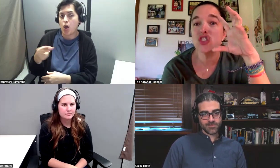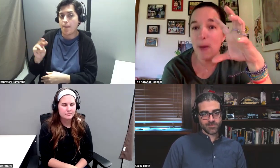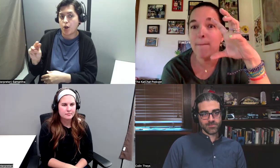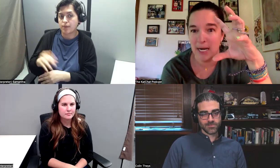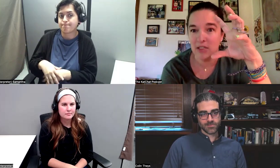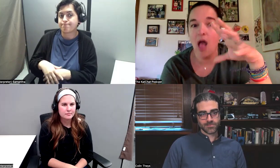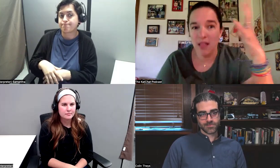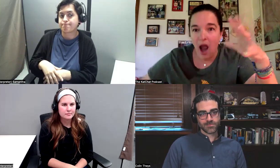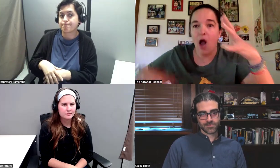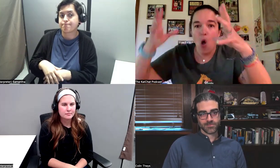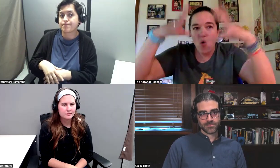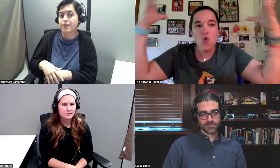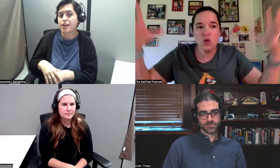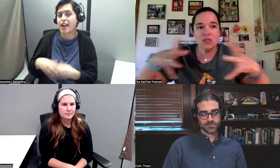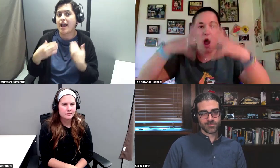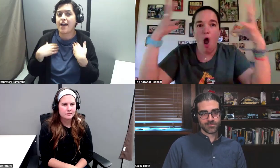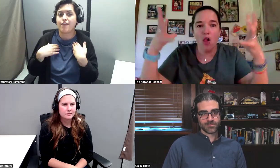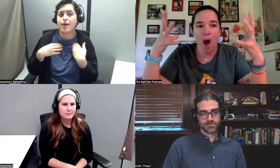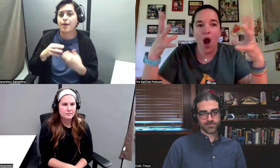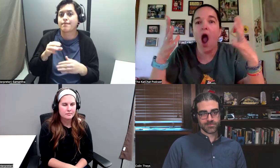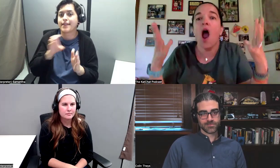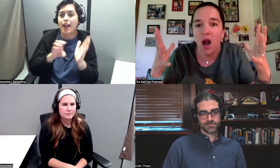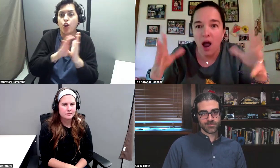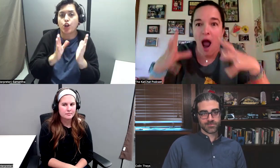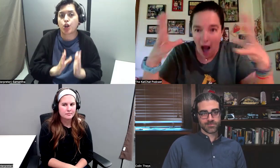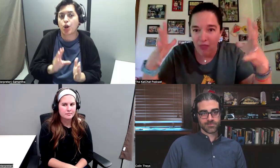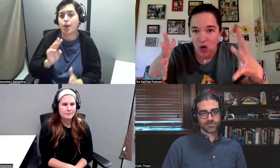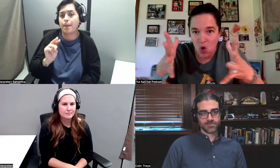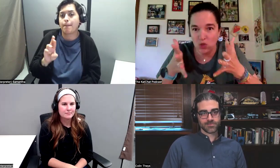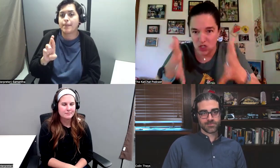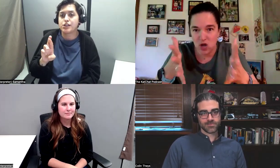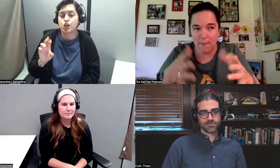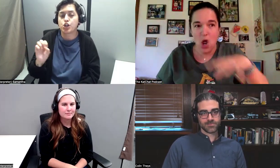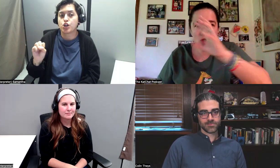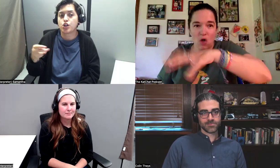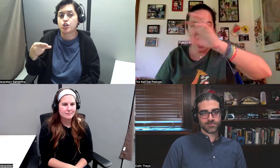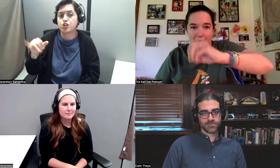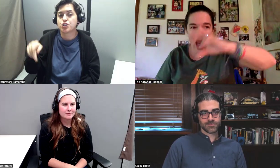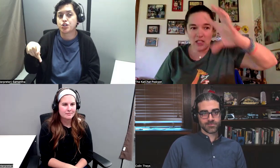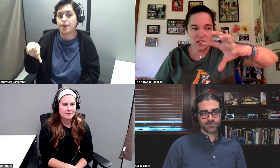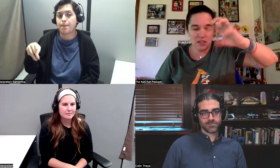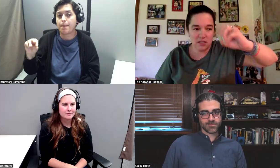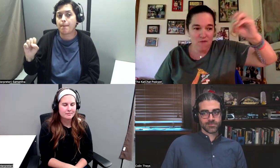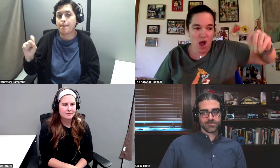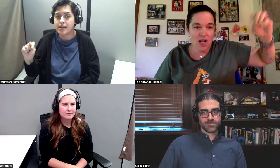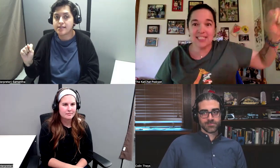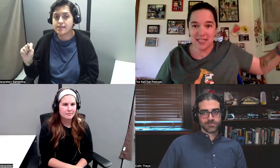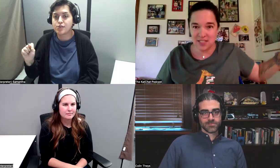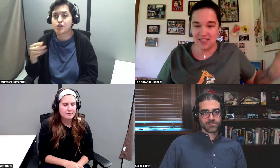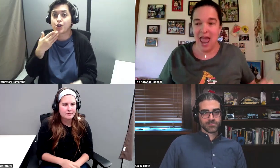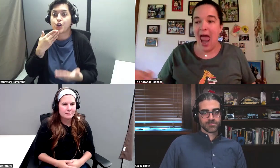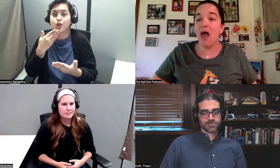Mr. Shipment, like who's the Hallmark hunk on the cruise the ship. So they had